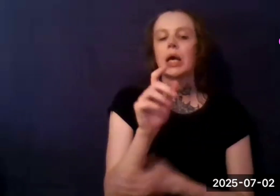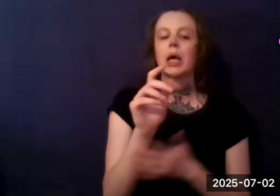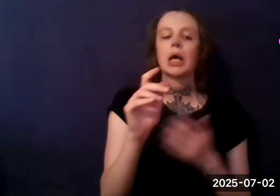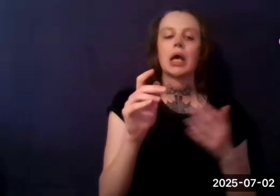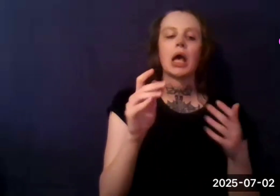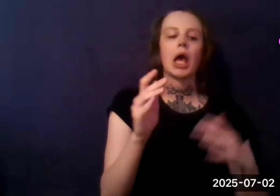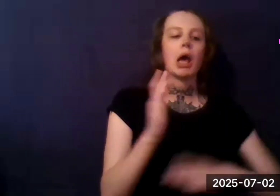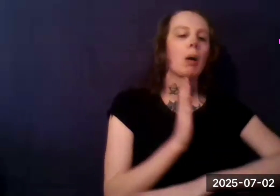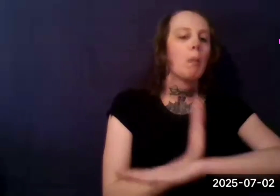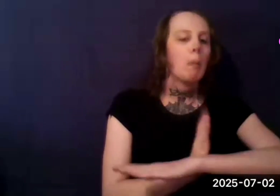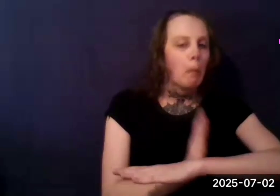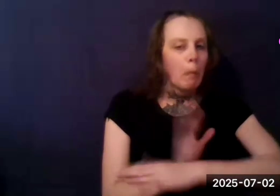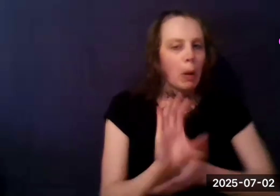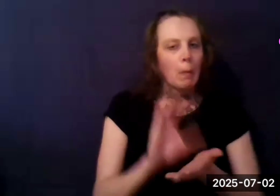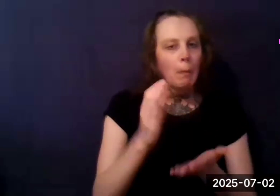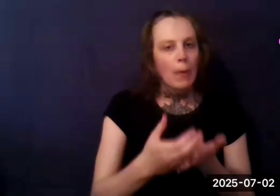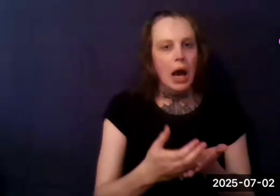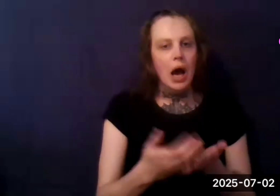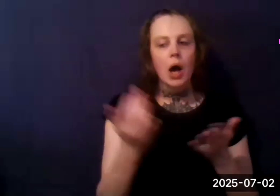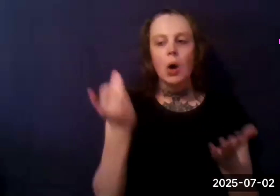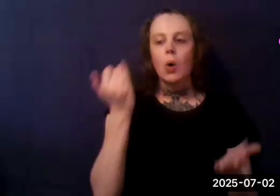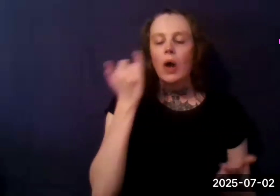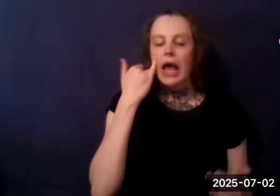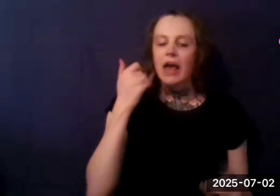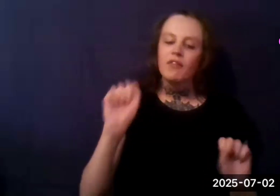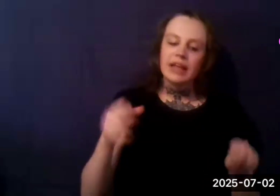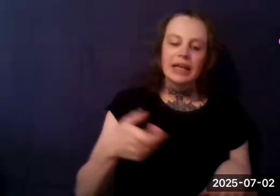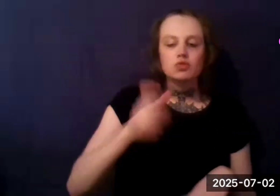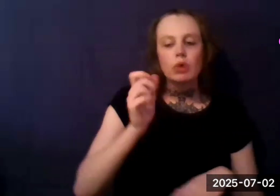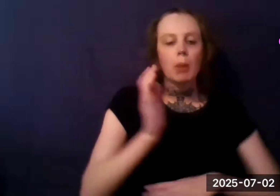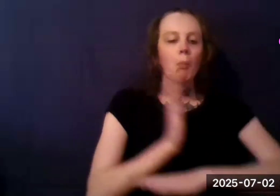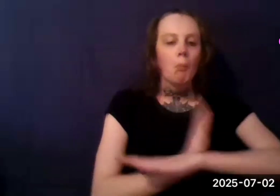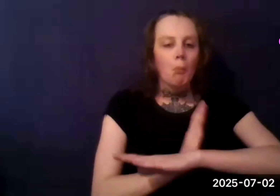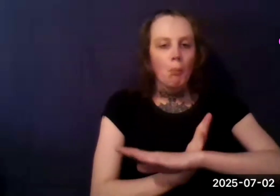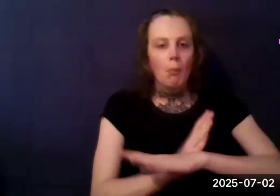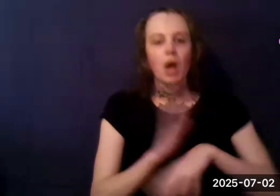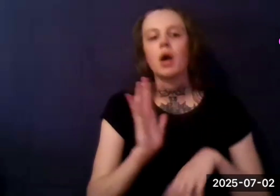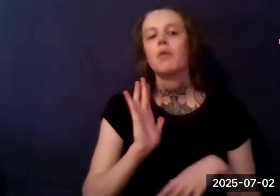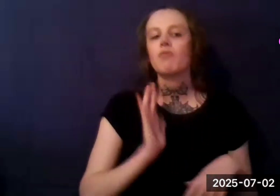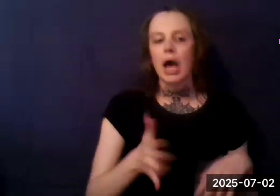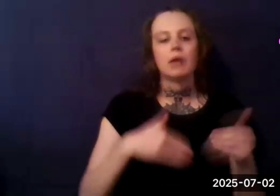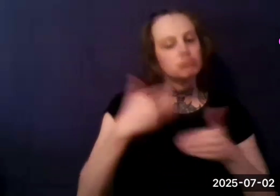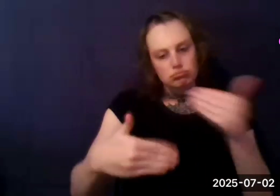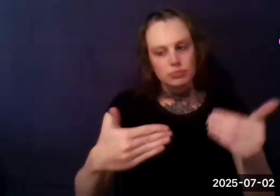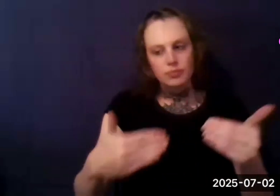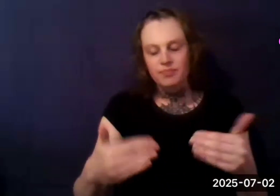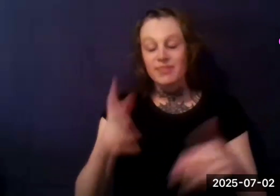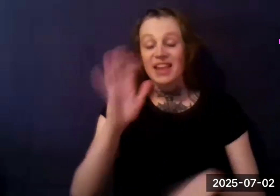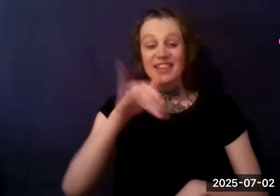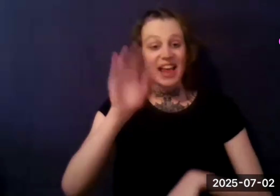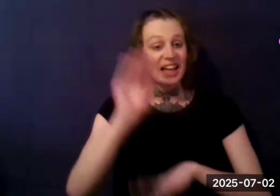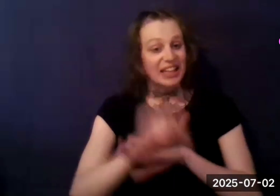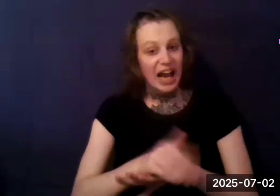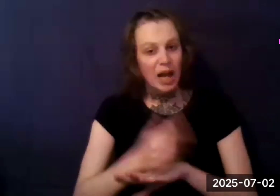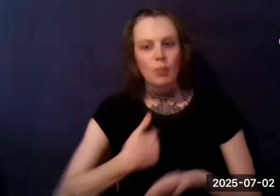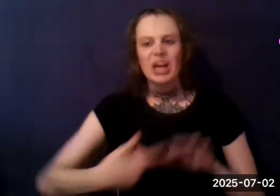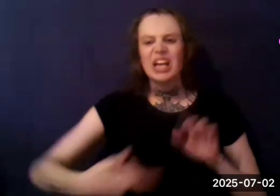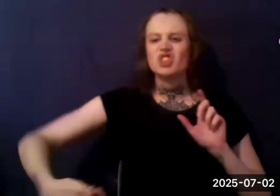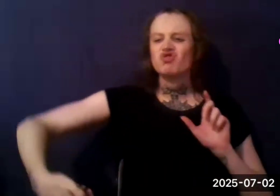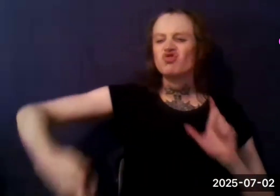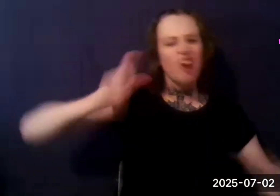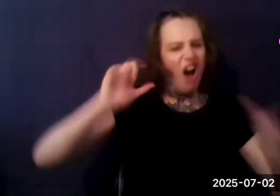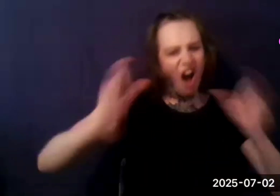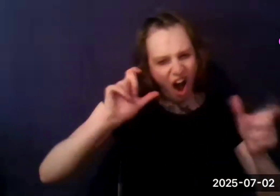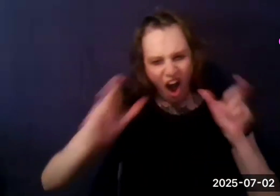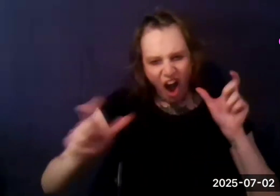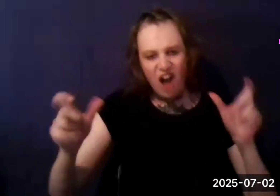I bought. And if it goes well, like, this is a new thing. I ended up drinking everything I had and blacking out a little bit, which should have been